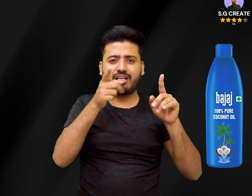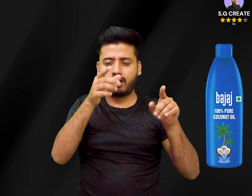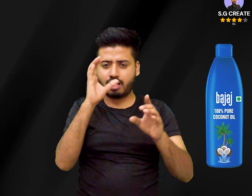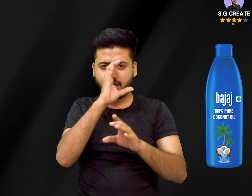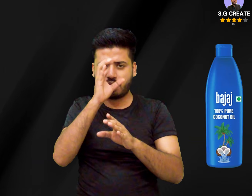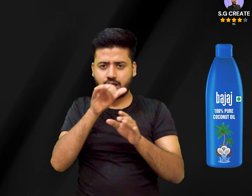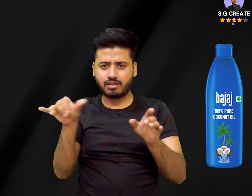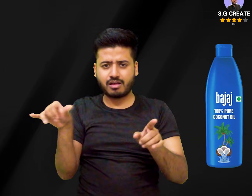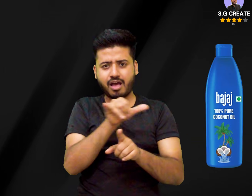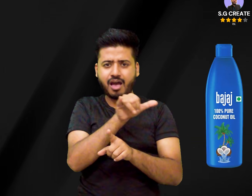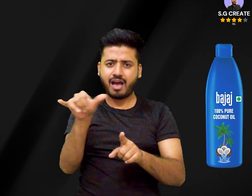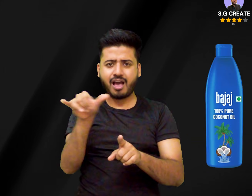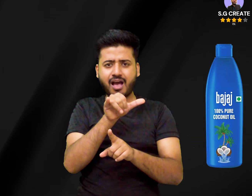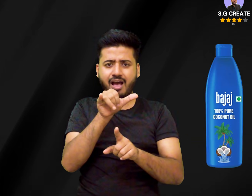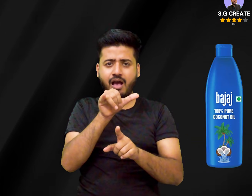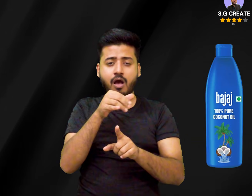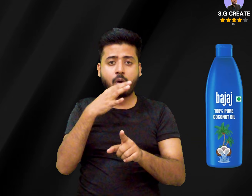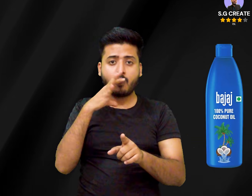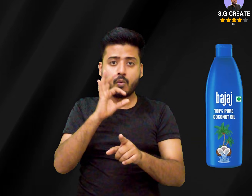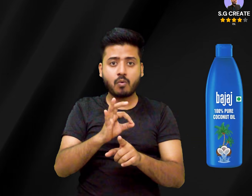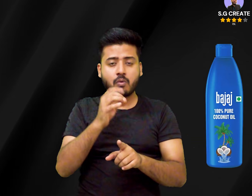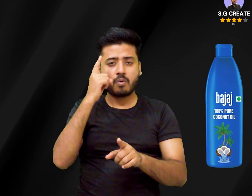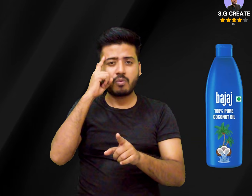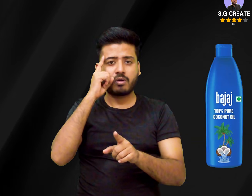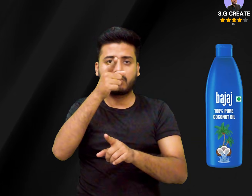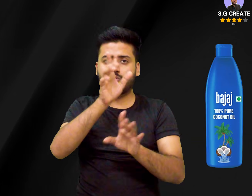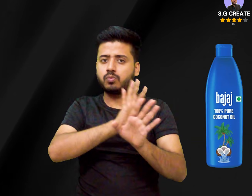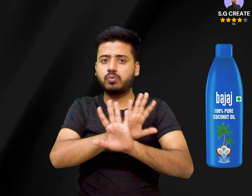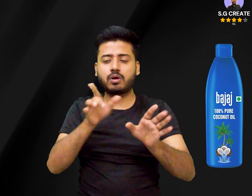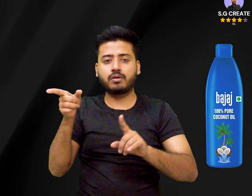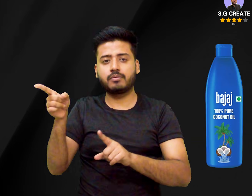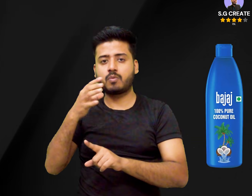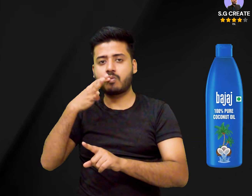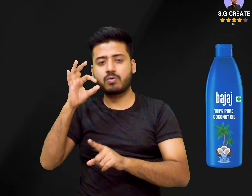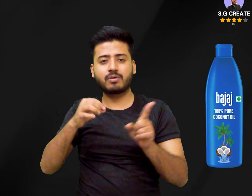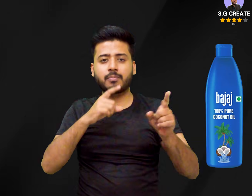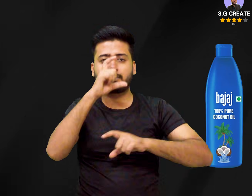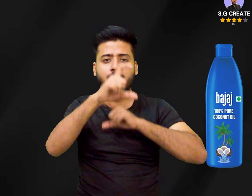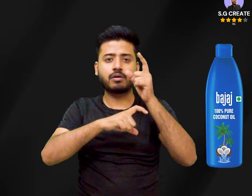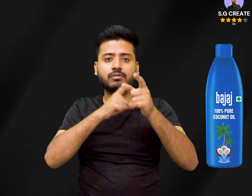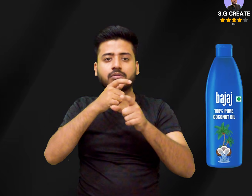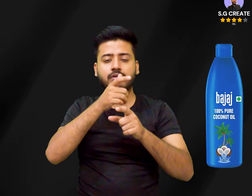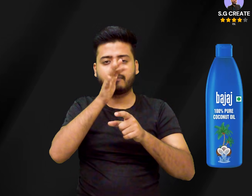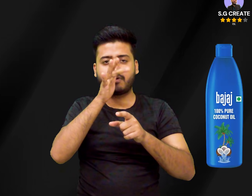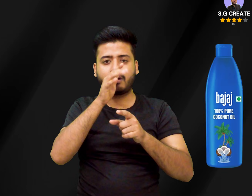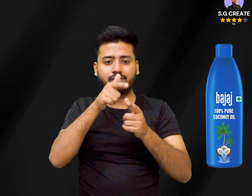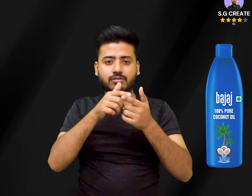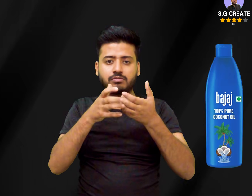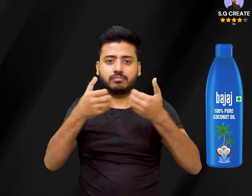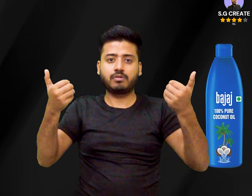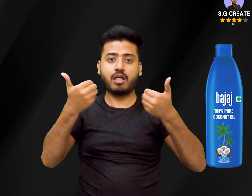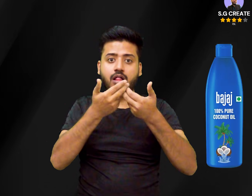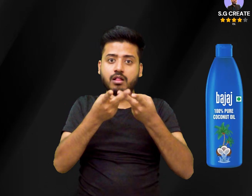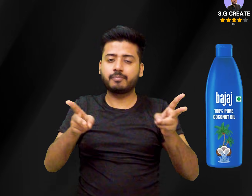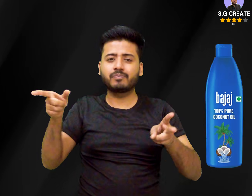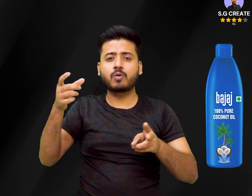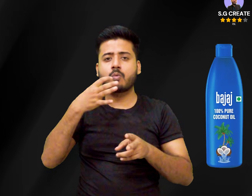health benefits of directly drinking large amounts are mixed in research, and moderation is key. If you are looking for maximum nutritional